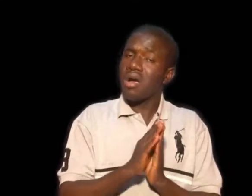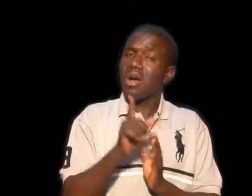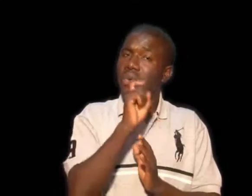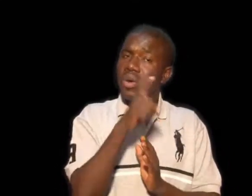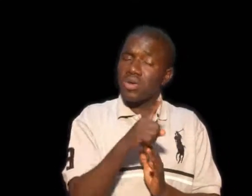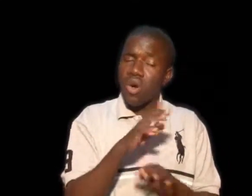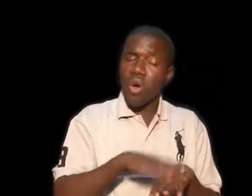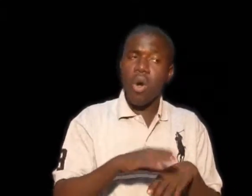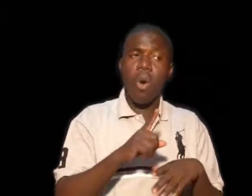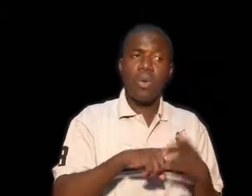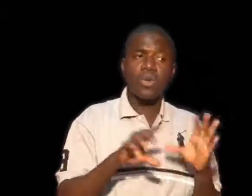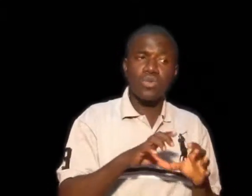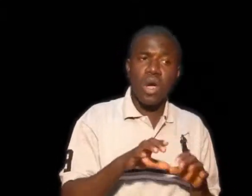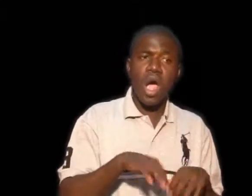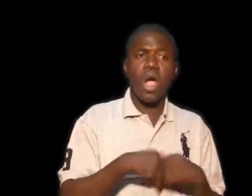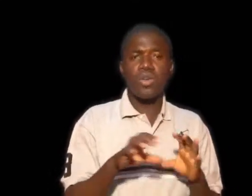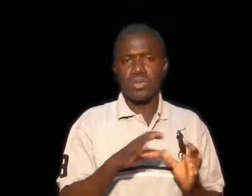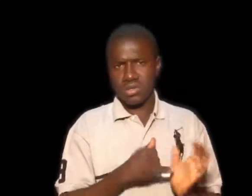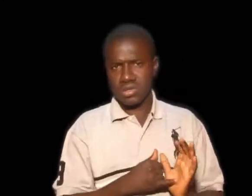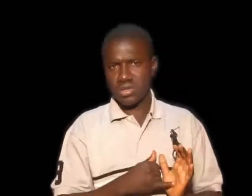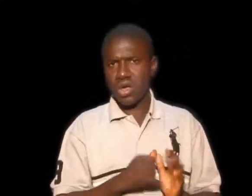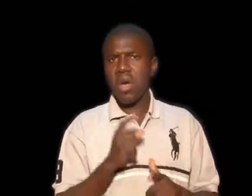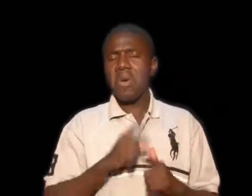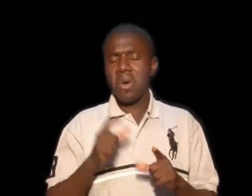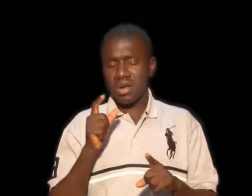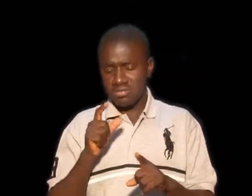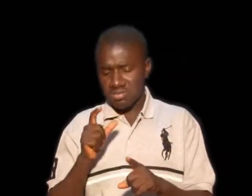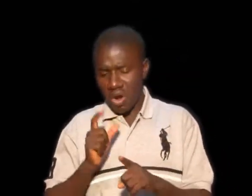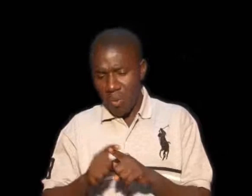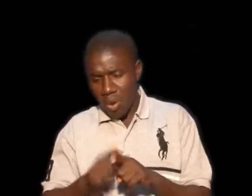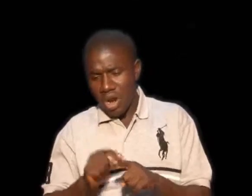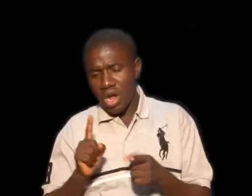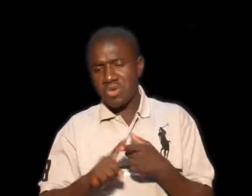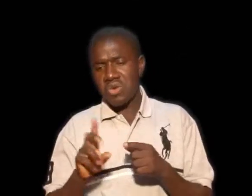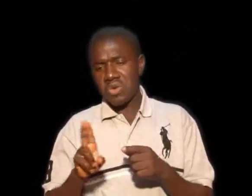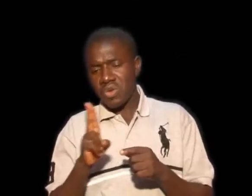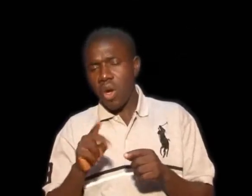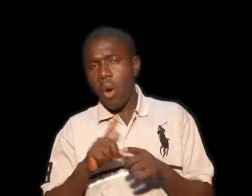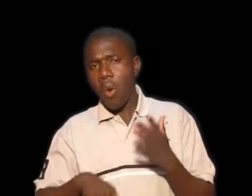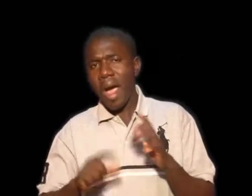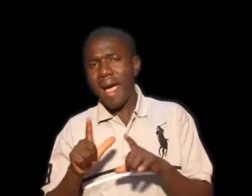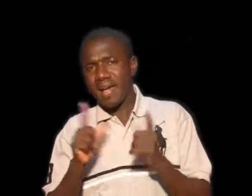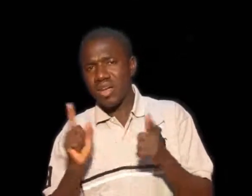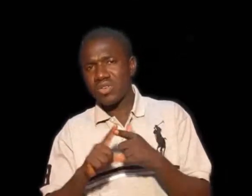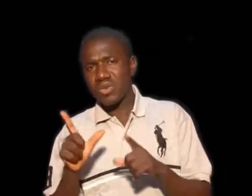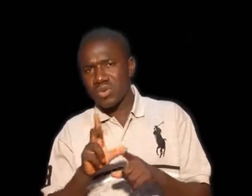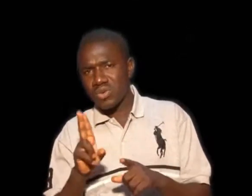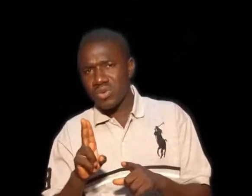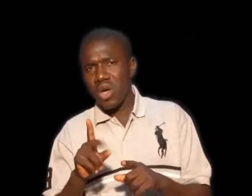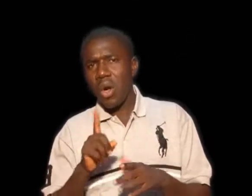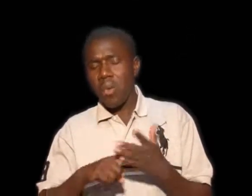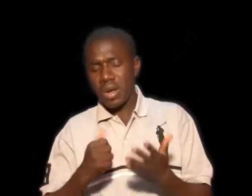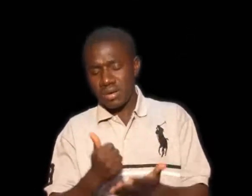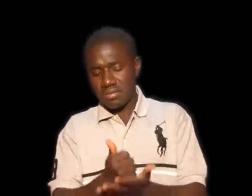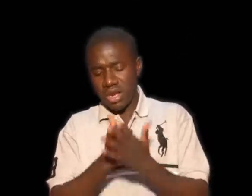have a question about what to do, how to do it, what language or terminology to use, or what assistance to